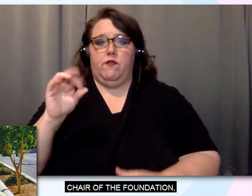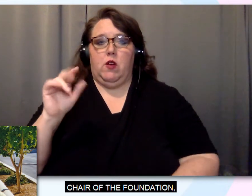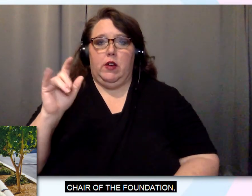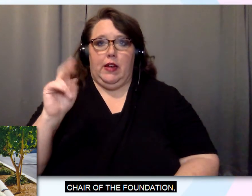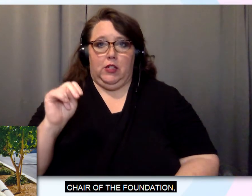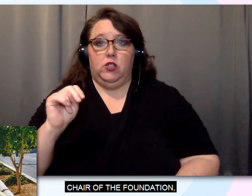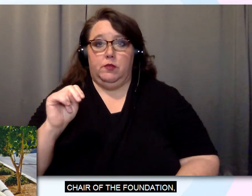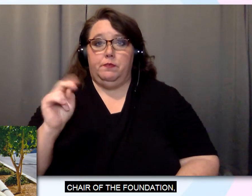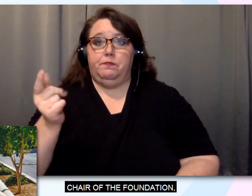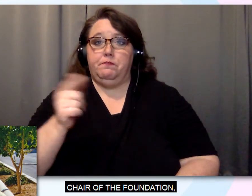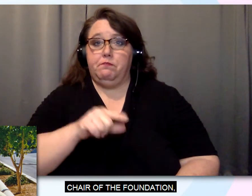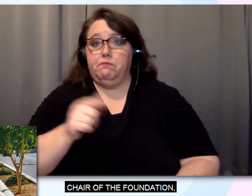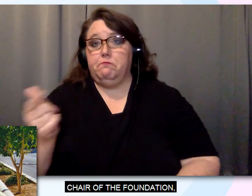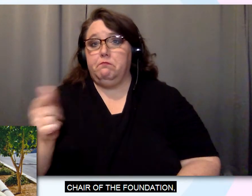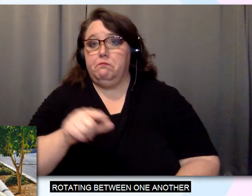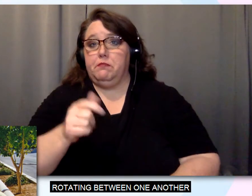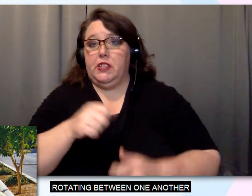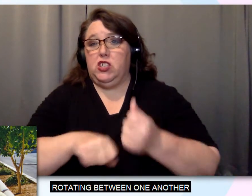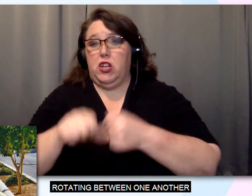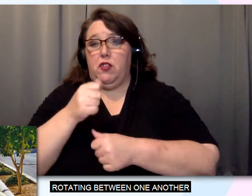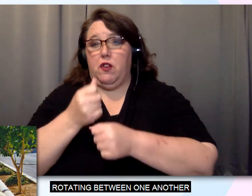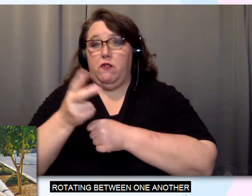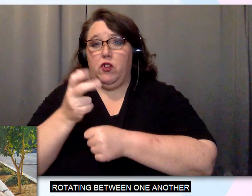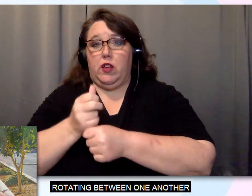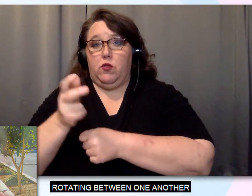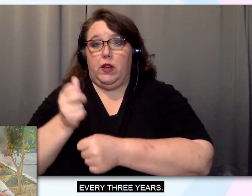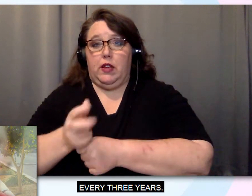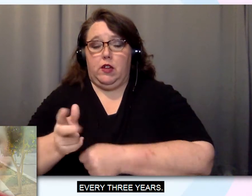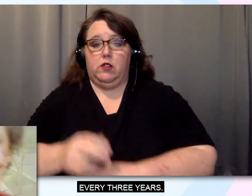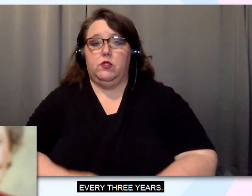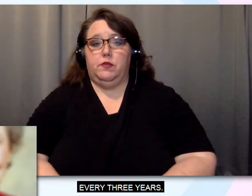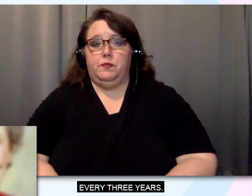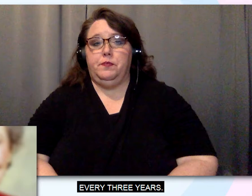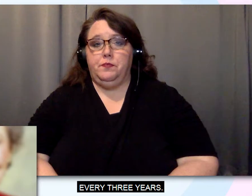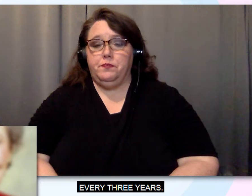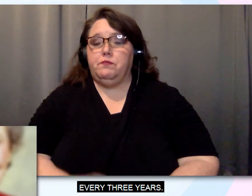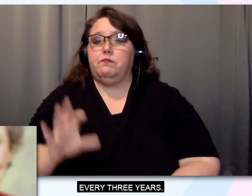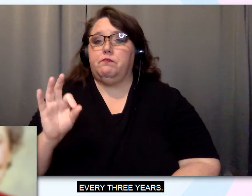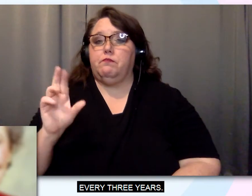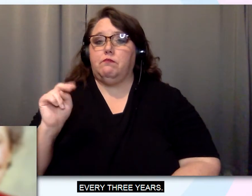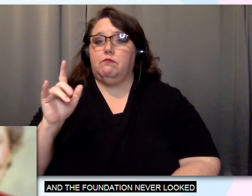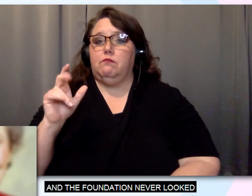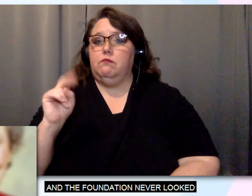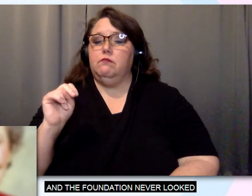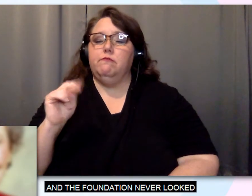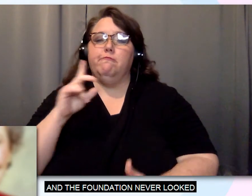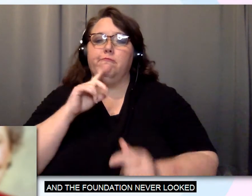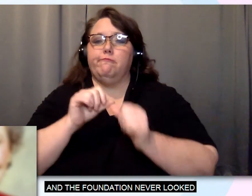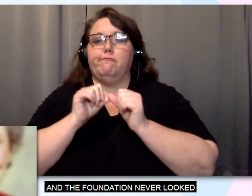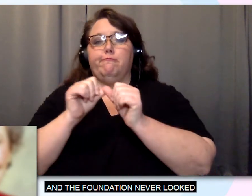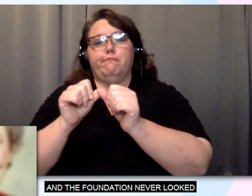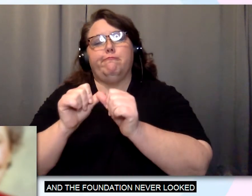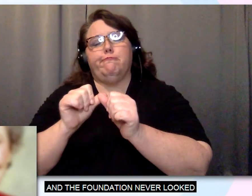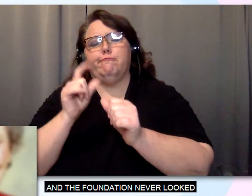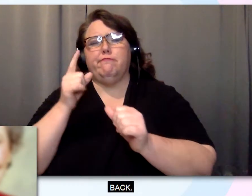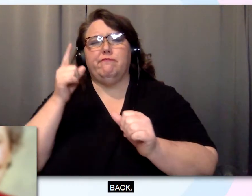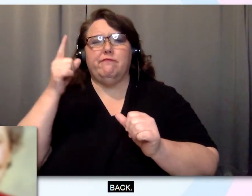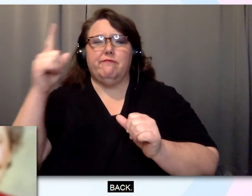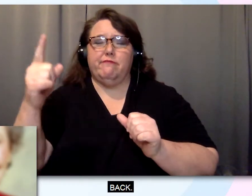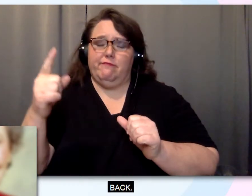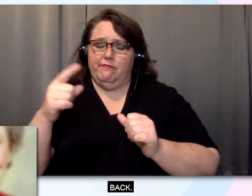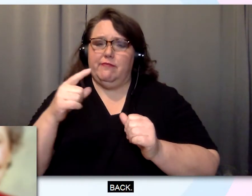the foundation, rotating between one another every 3 years. And the foundation never looked